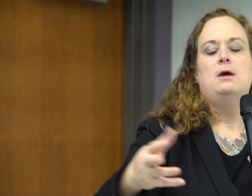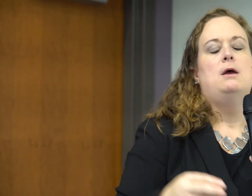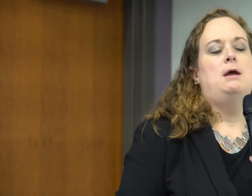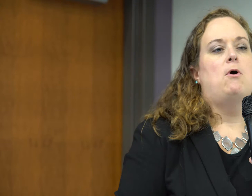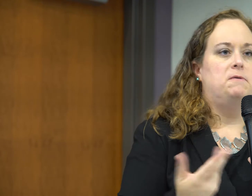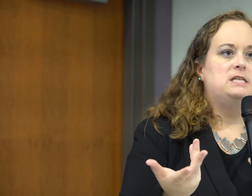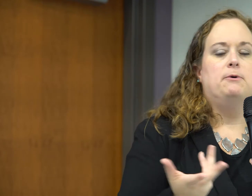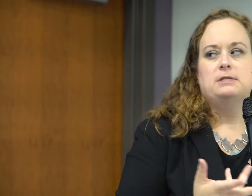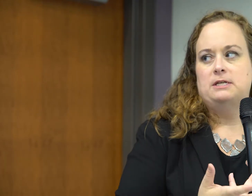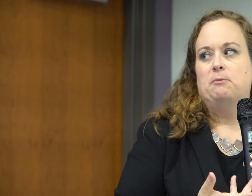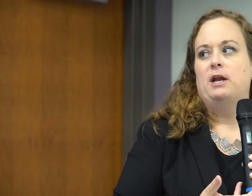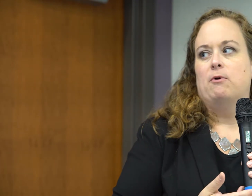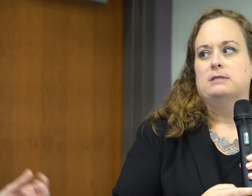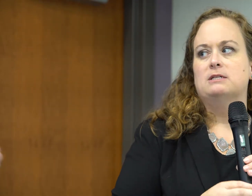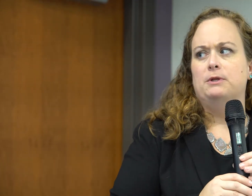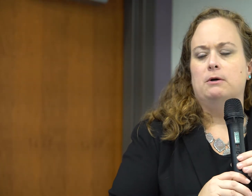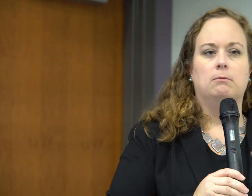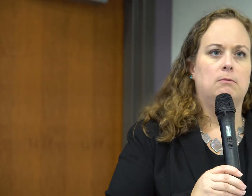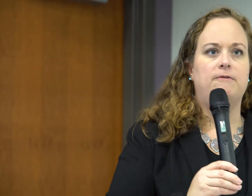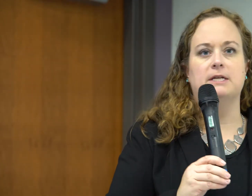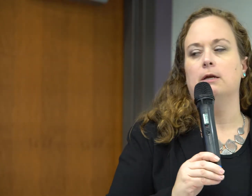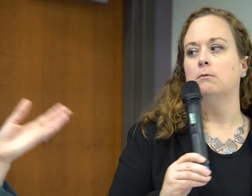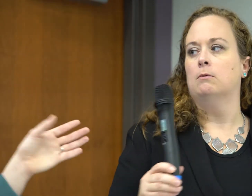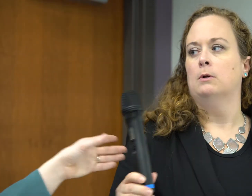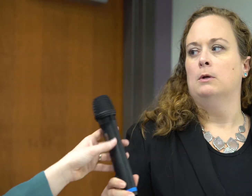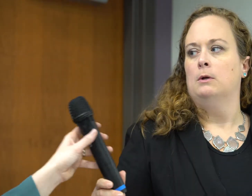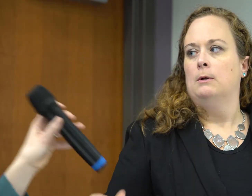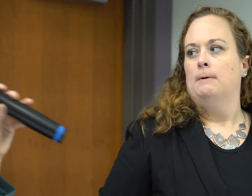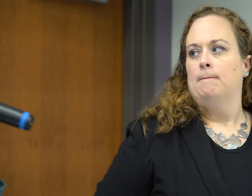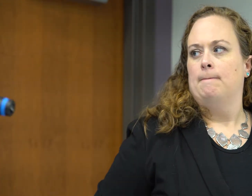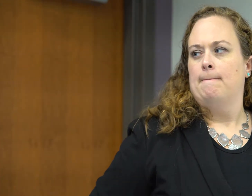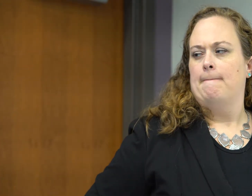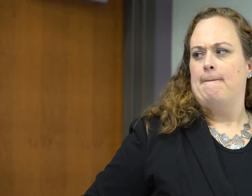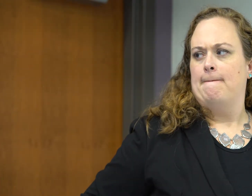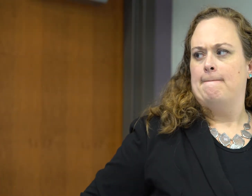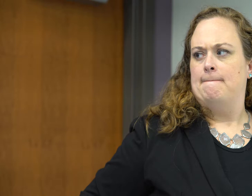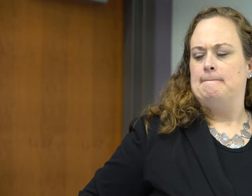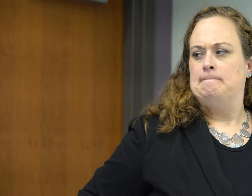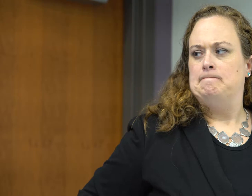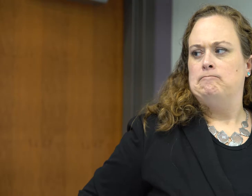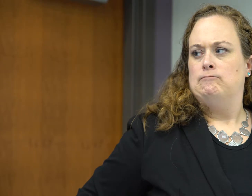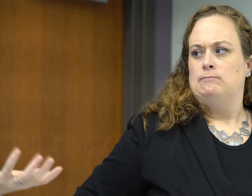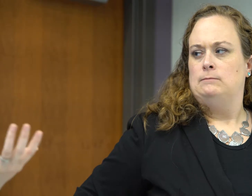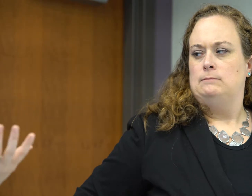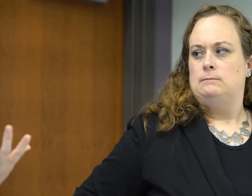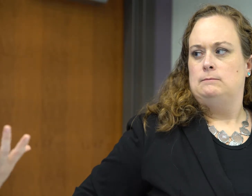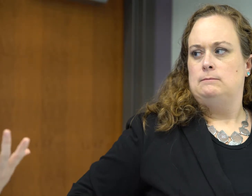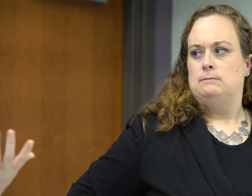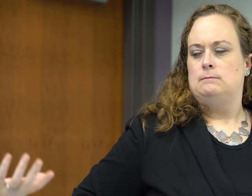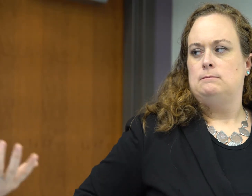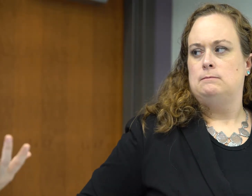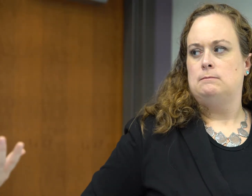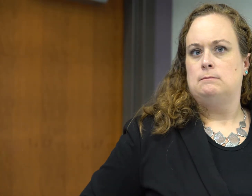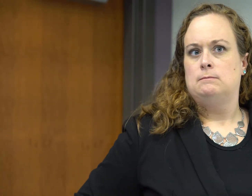with, and part of that's the person-centered planning process when they're visiting. And I also know something that I thought was great is that we